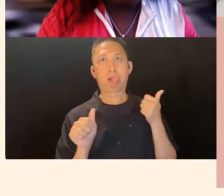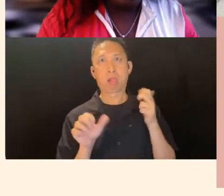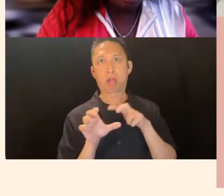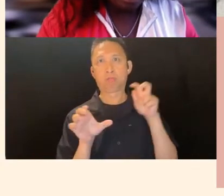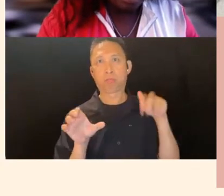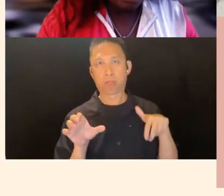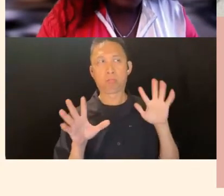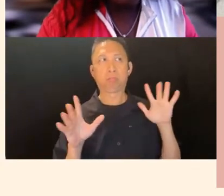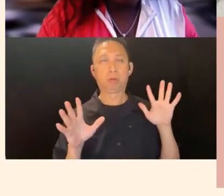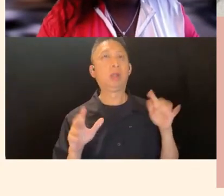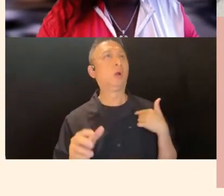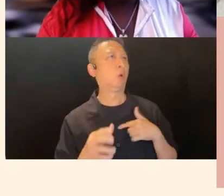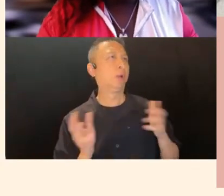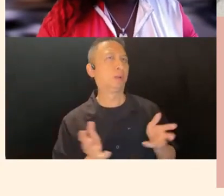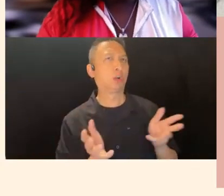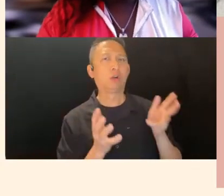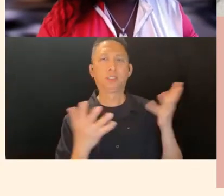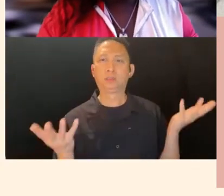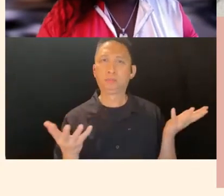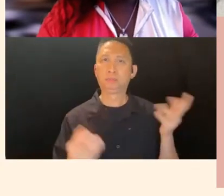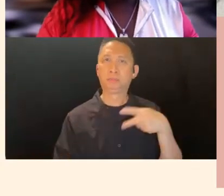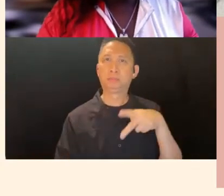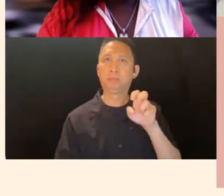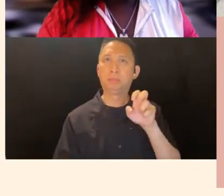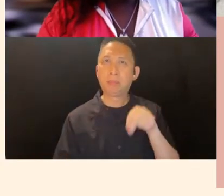PEP referrals. Um,